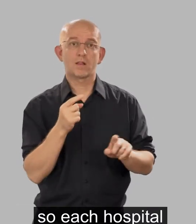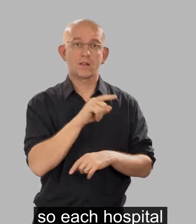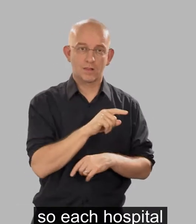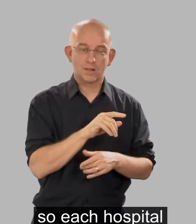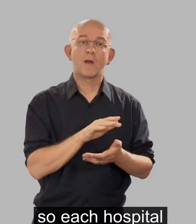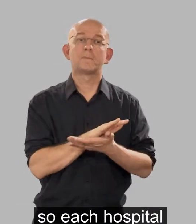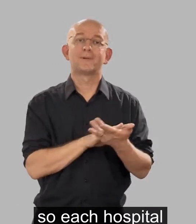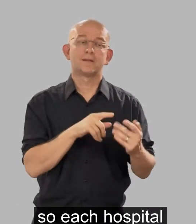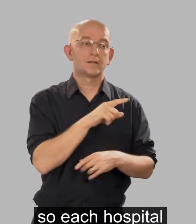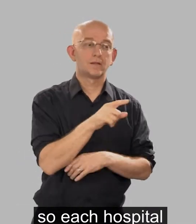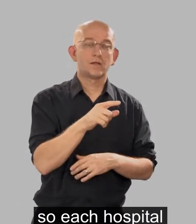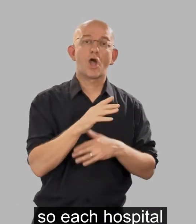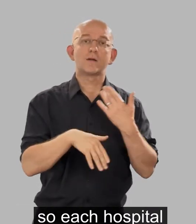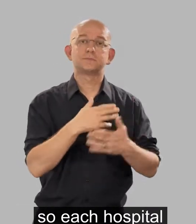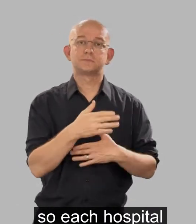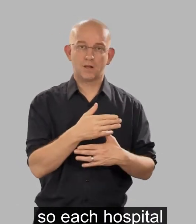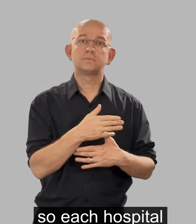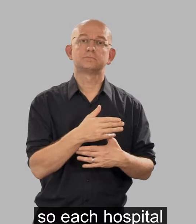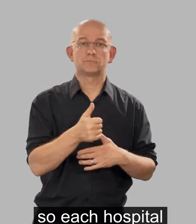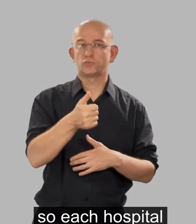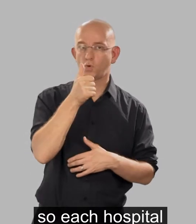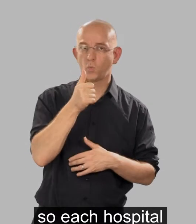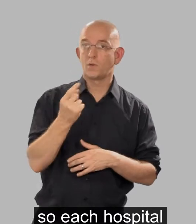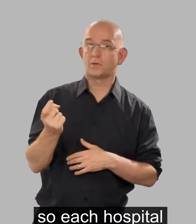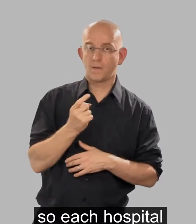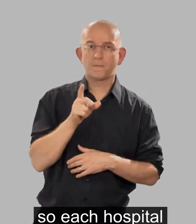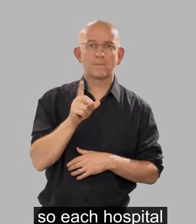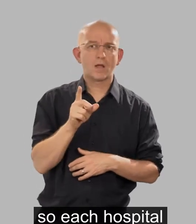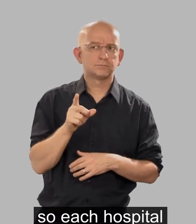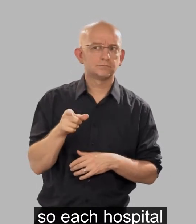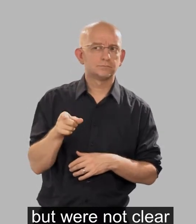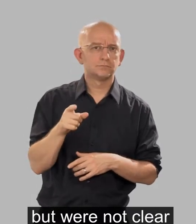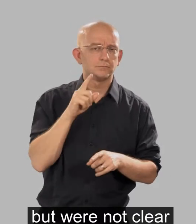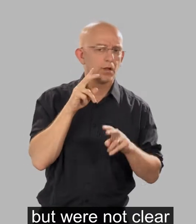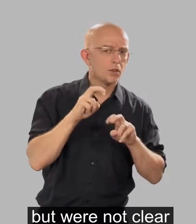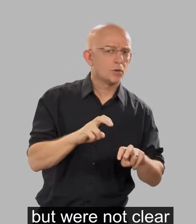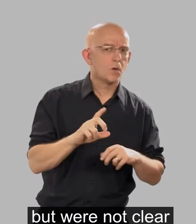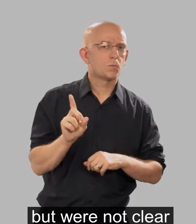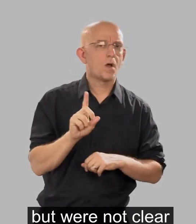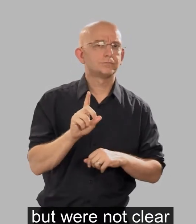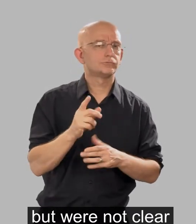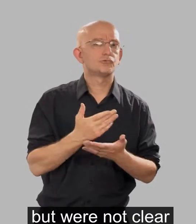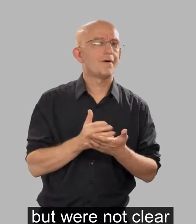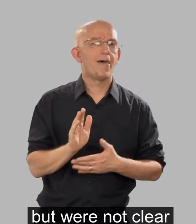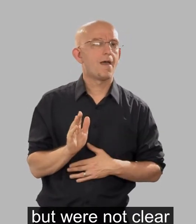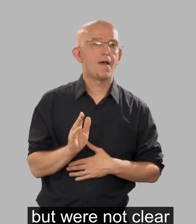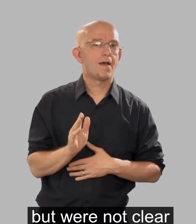so each hospital was expecting the team, but were not clear of the visit's focus.